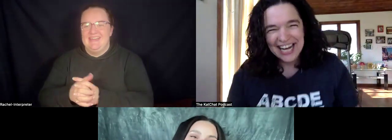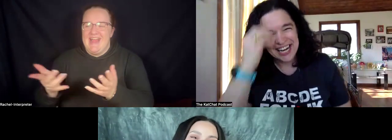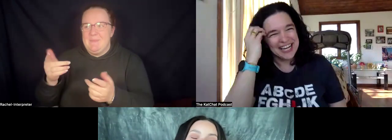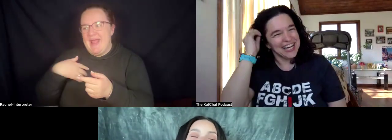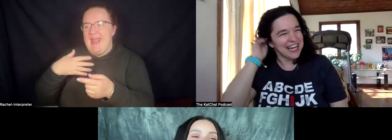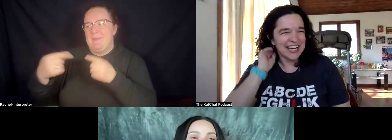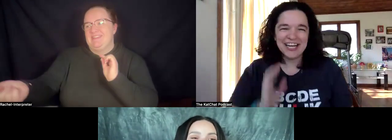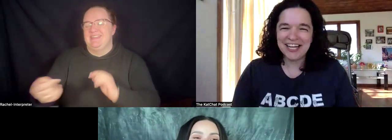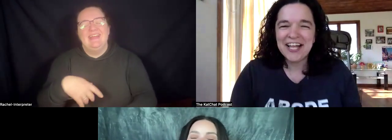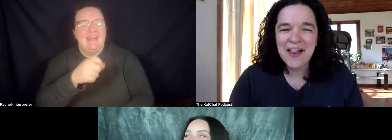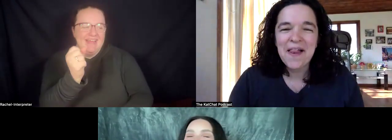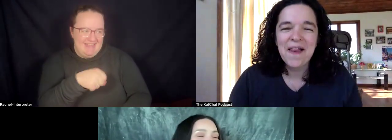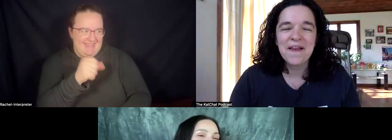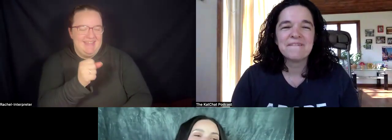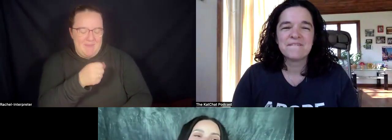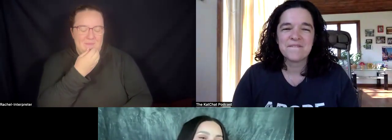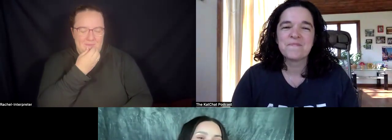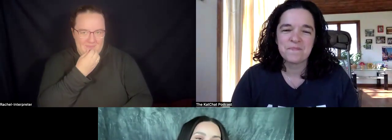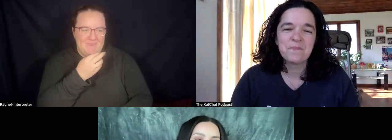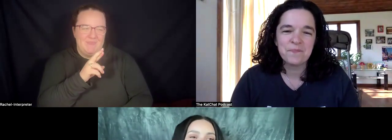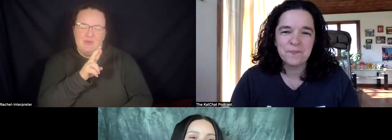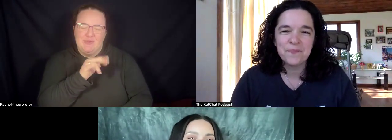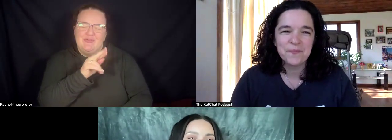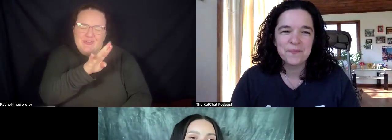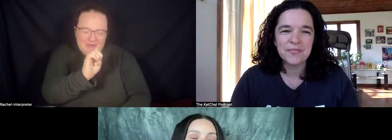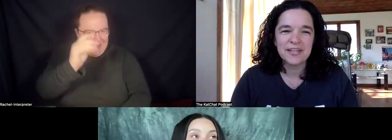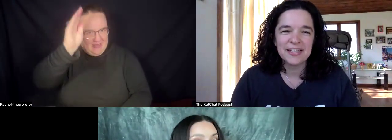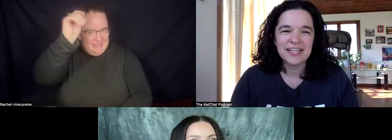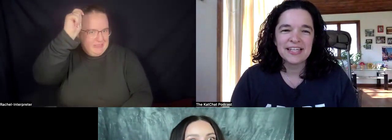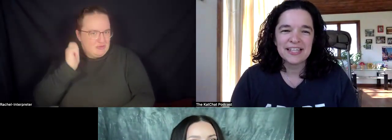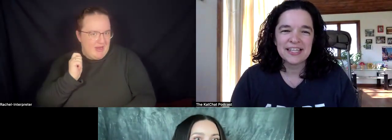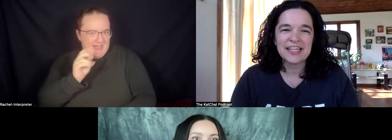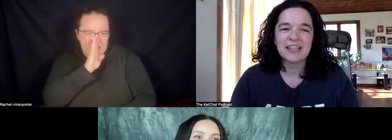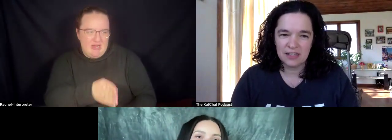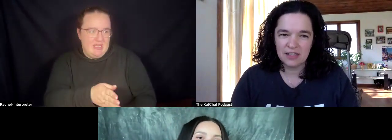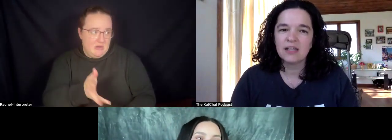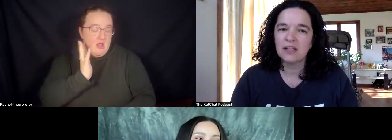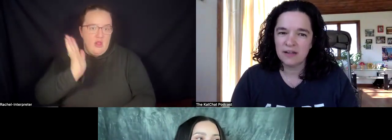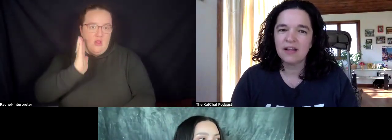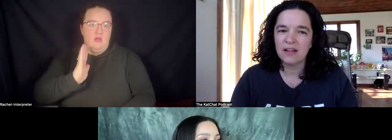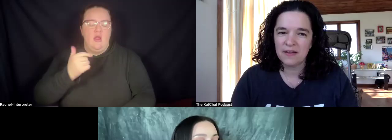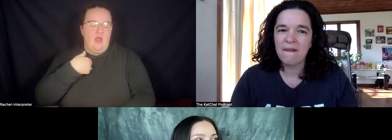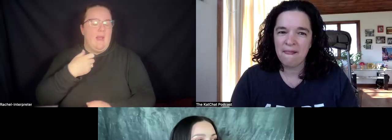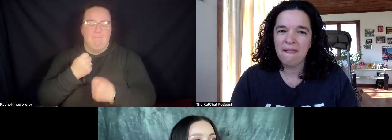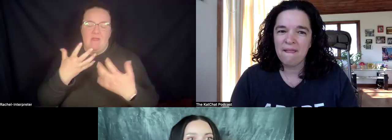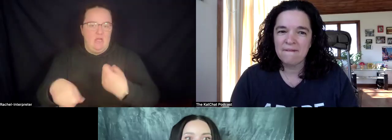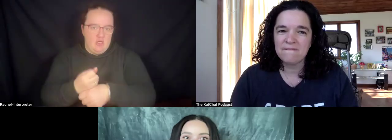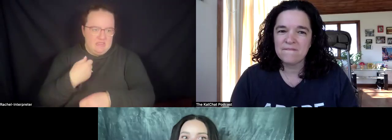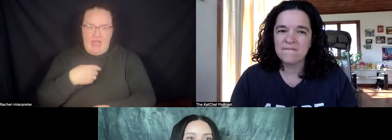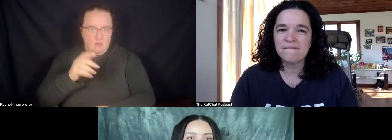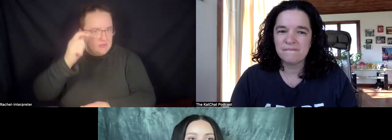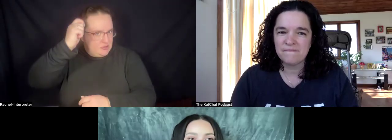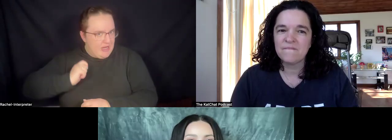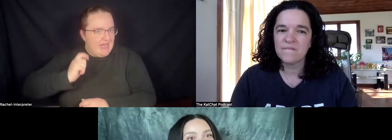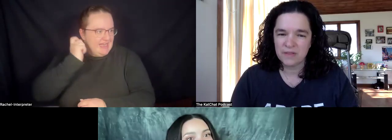Yeah. I rarely straighten it. So I used to for years and years, and then I just ended up,